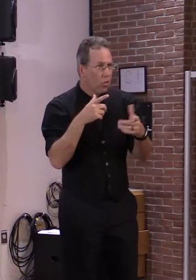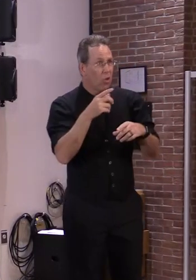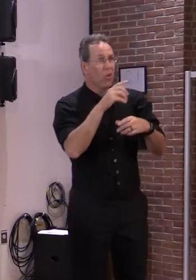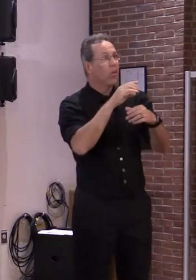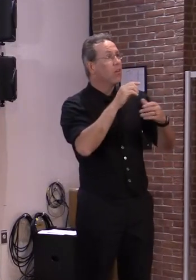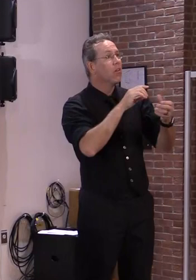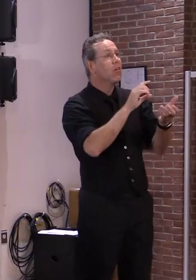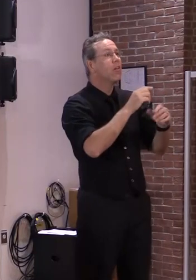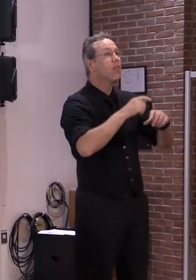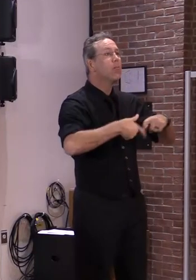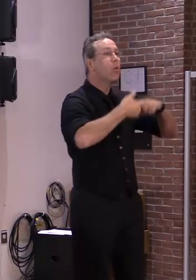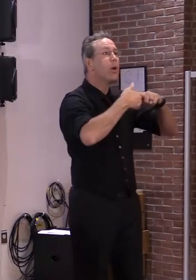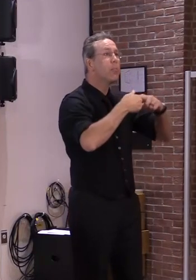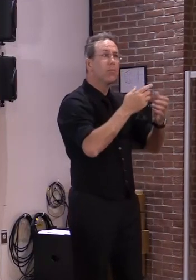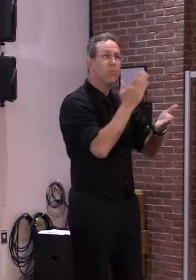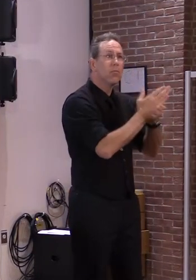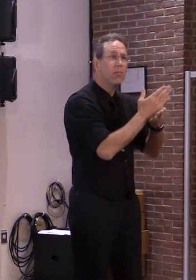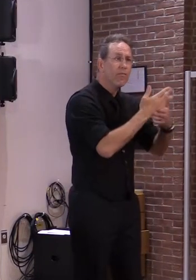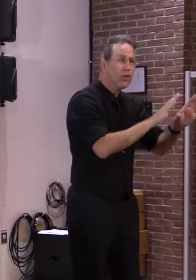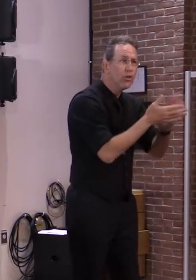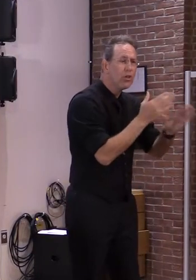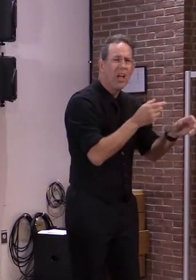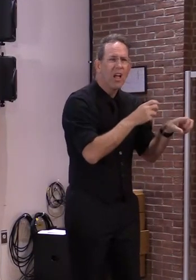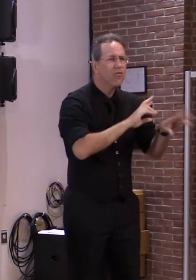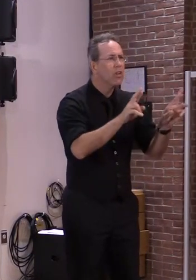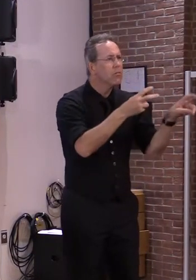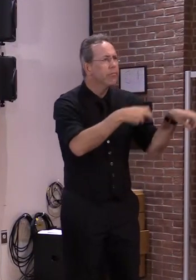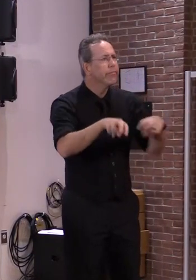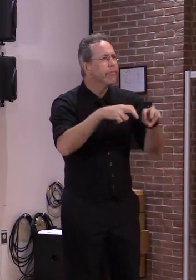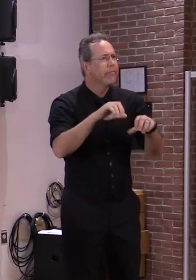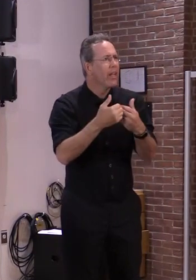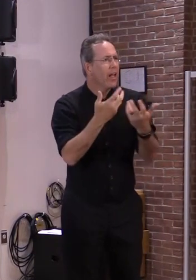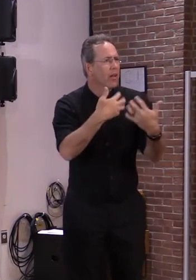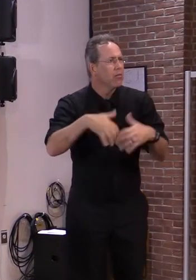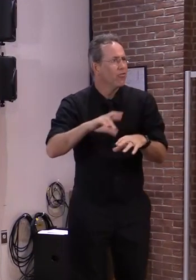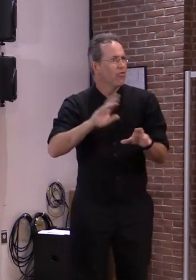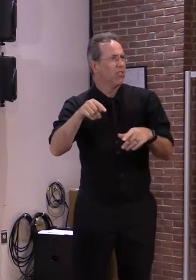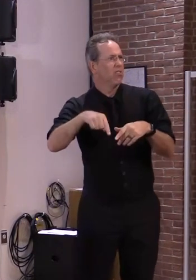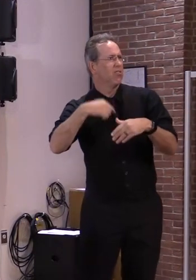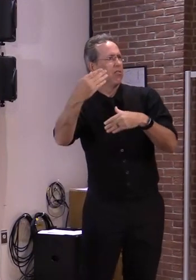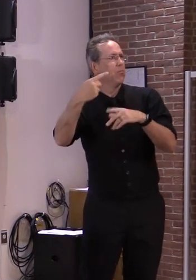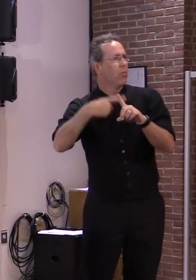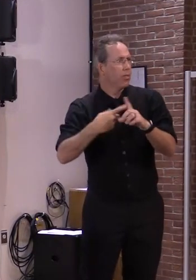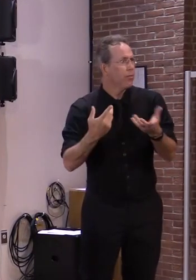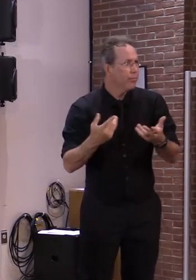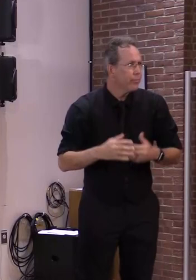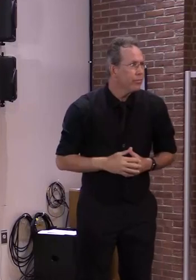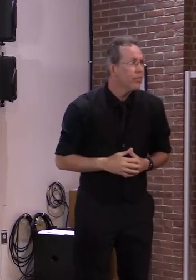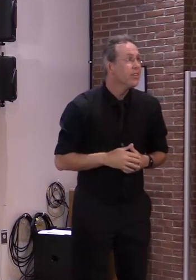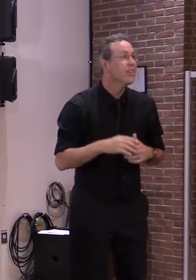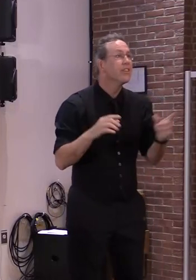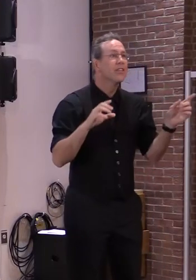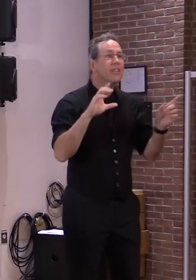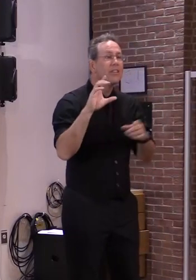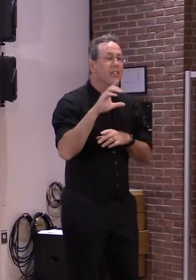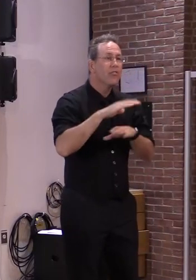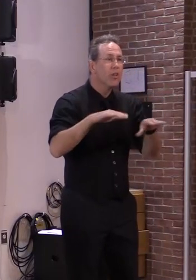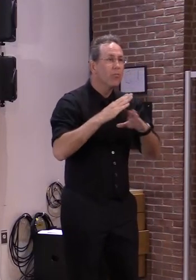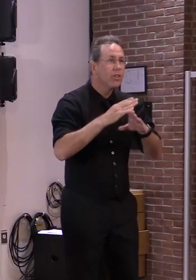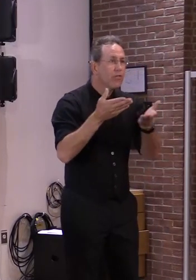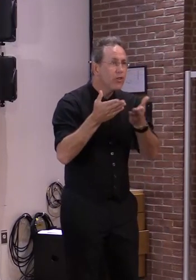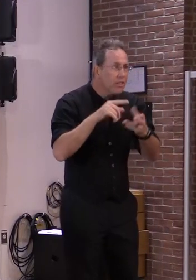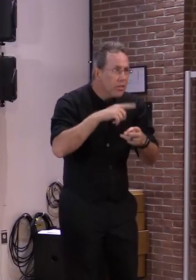operation. And so DCF and AHS worked with the Vermont legislature and the Emergency Housing Work Group, which included, by the